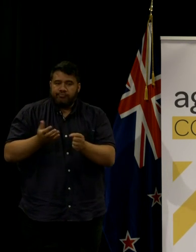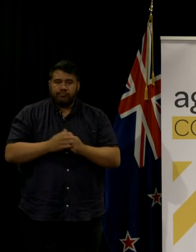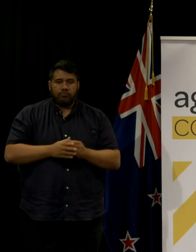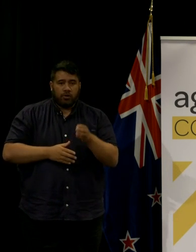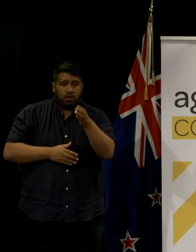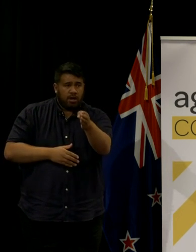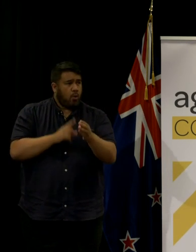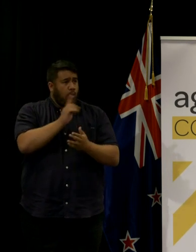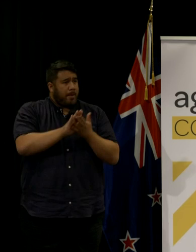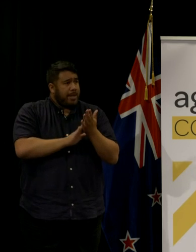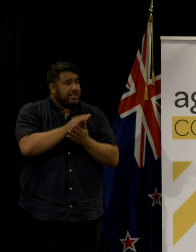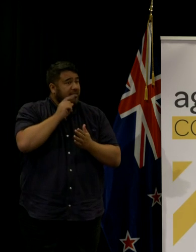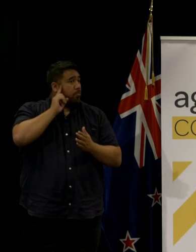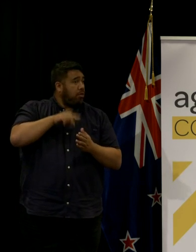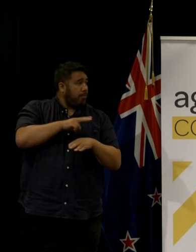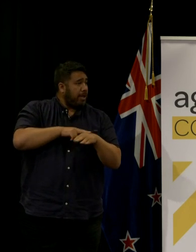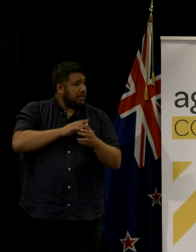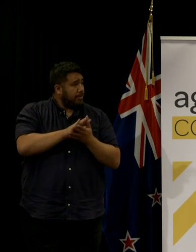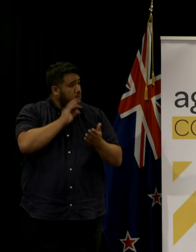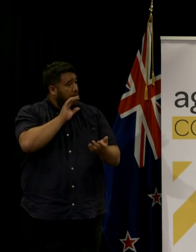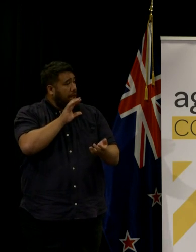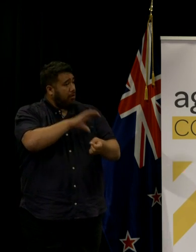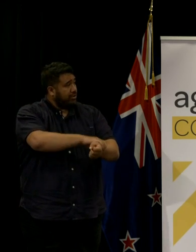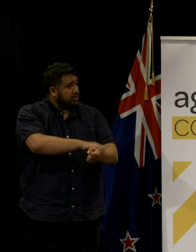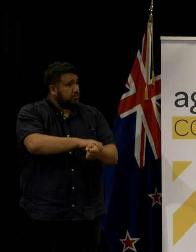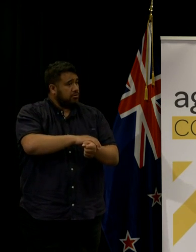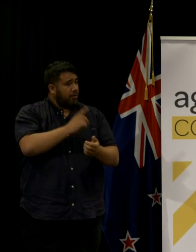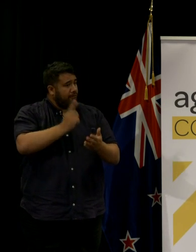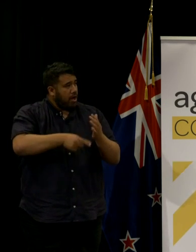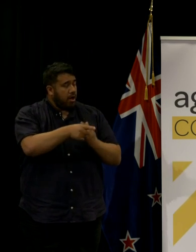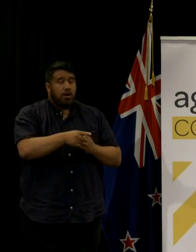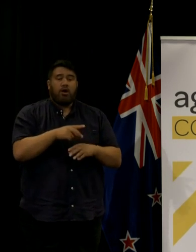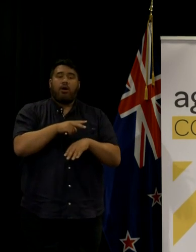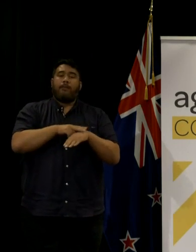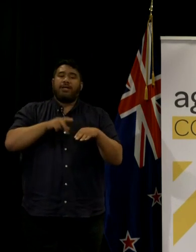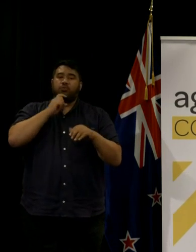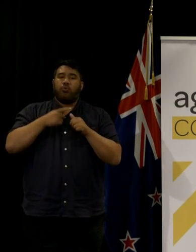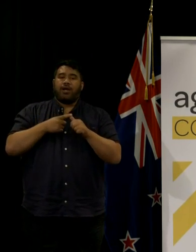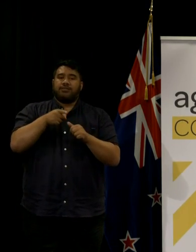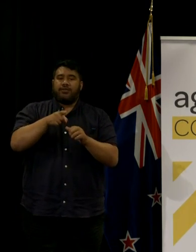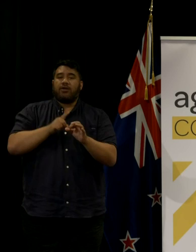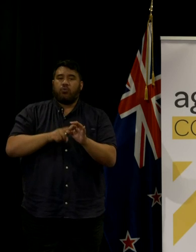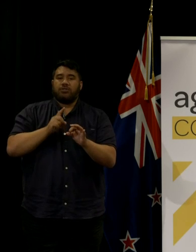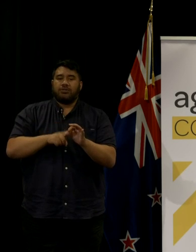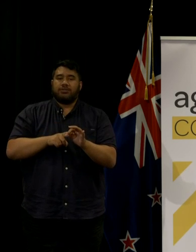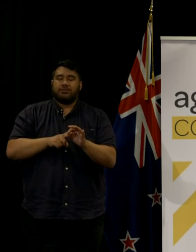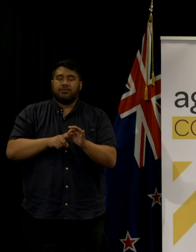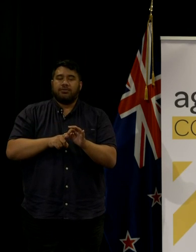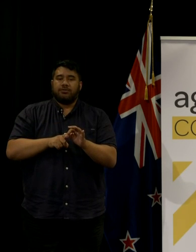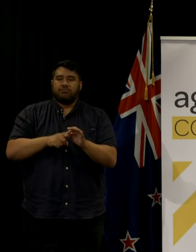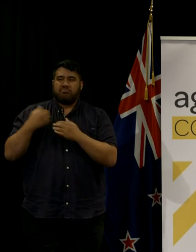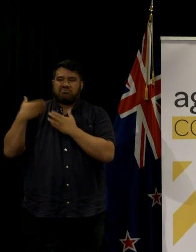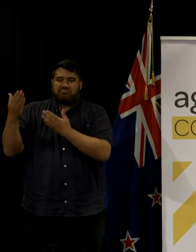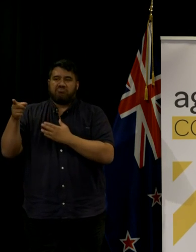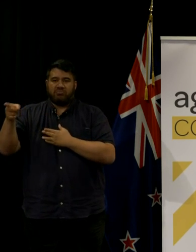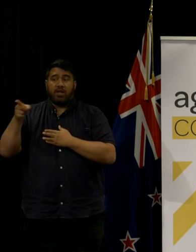fines? Will people be arrested? So I think we'll be looking to the police to provide a statement on this separately. That's being worked